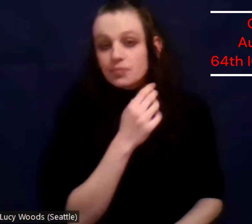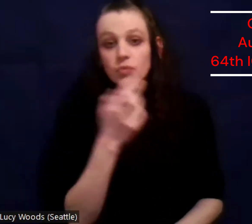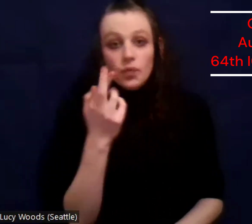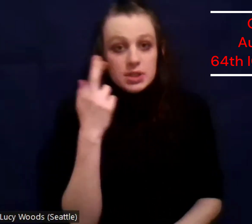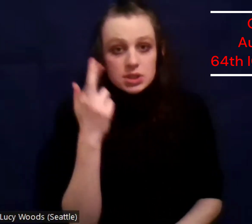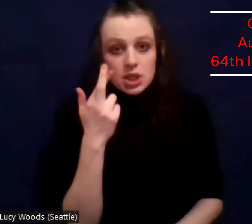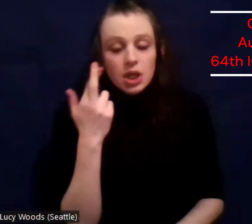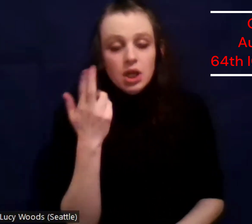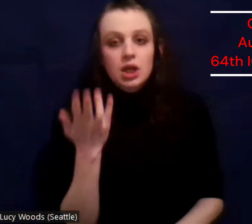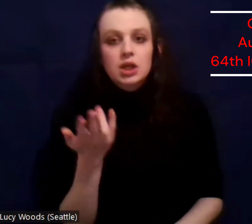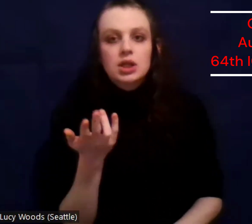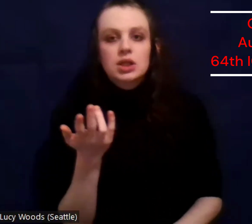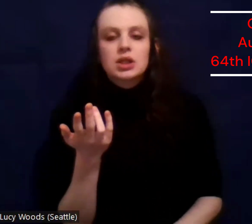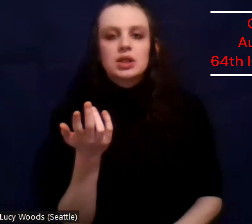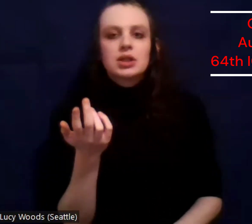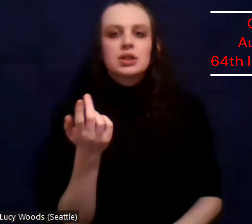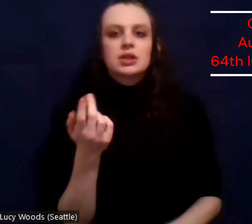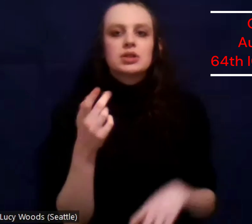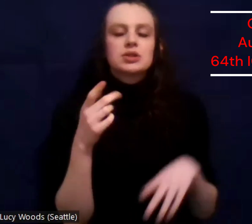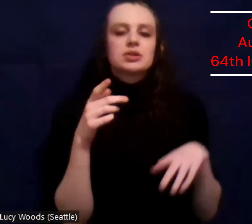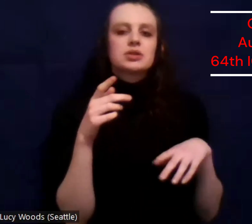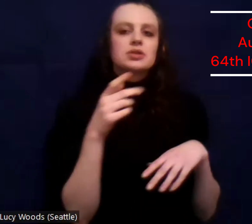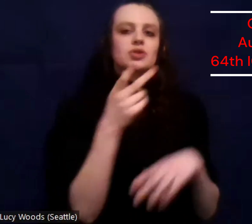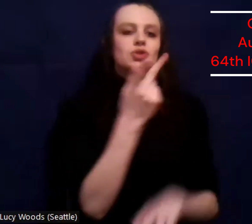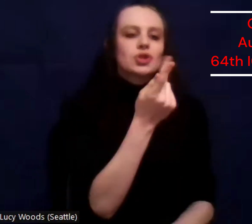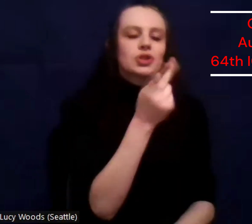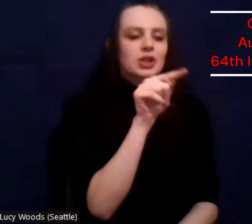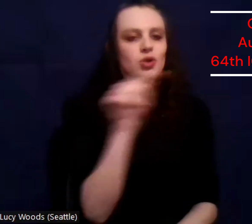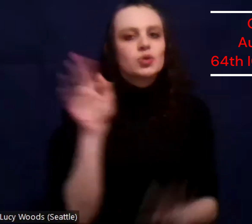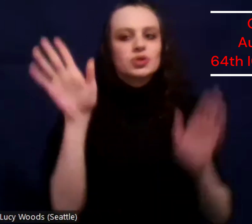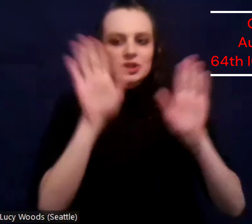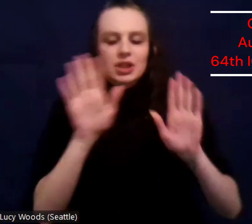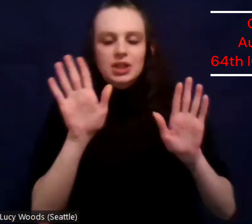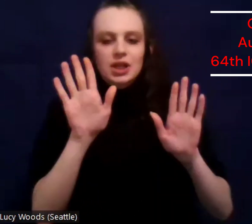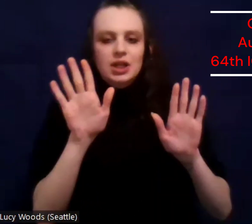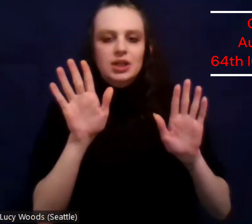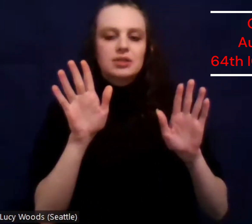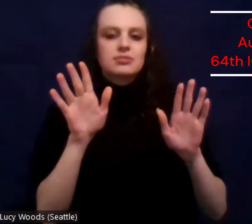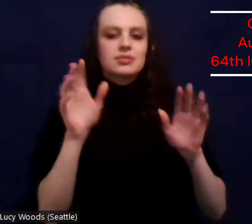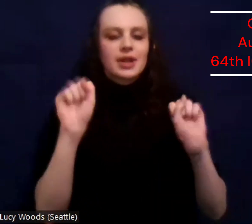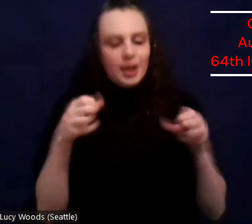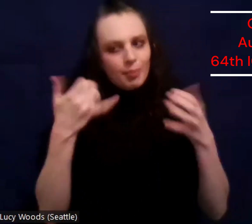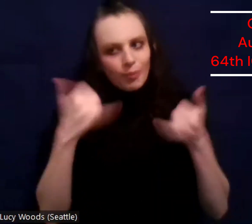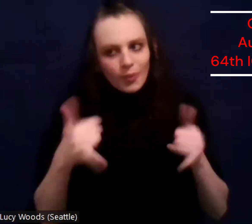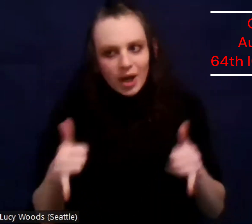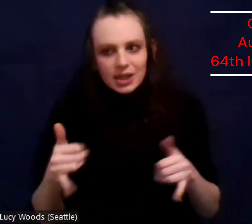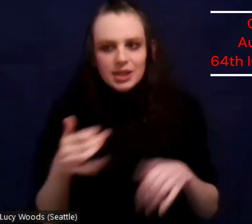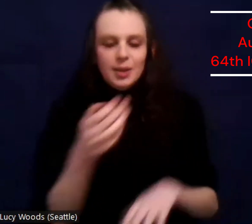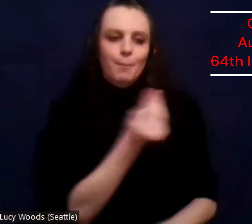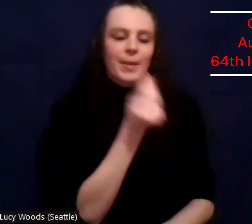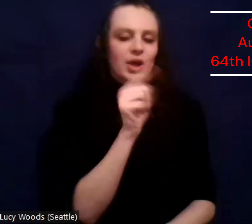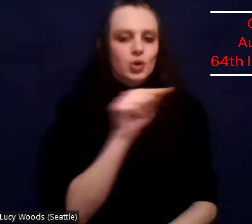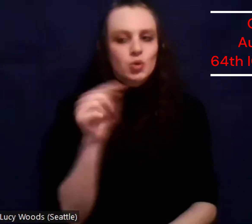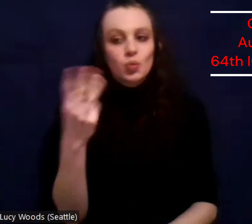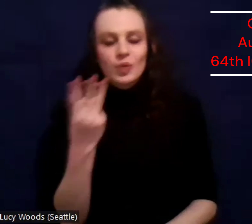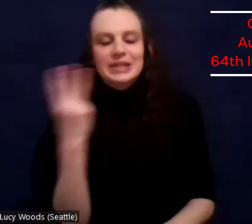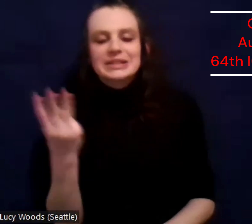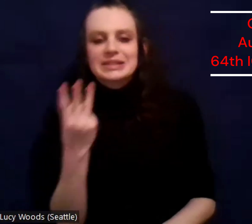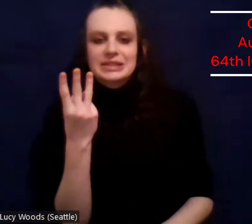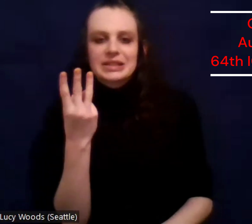because those designated days were for school, and the rest was for not school.